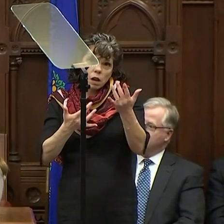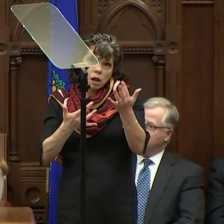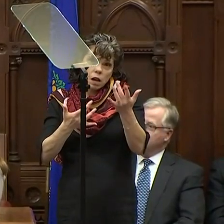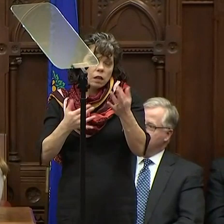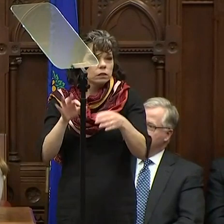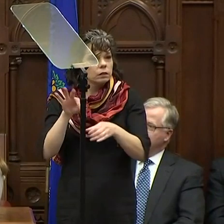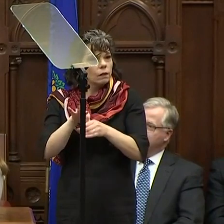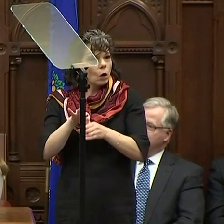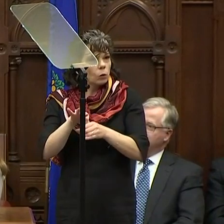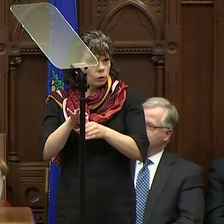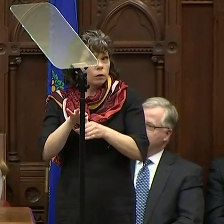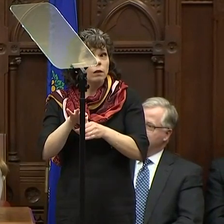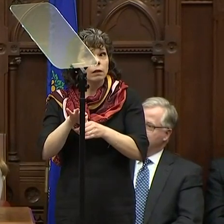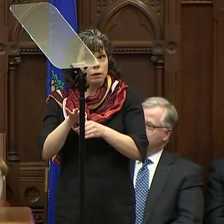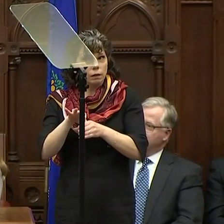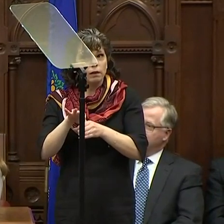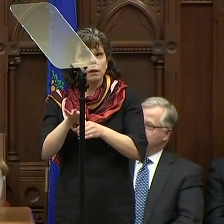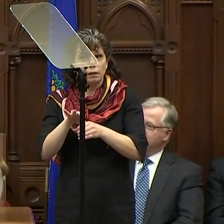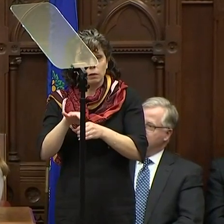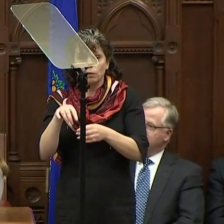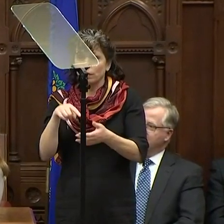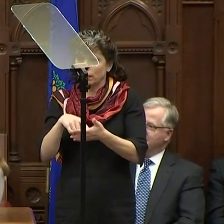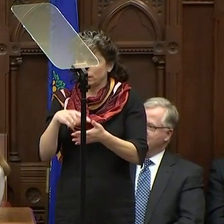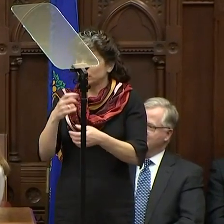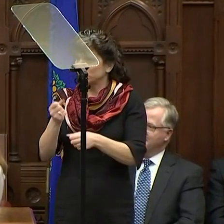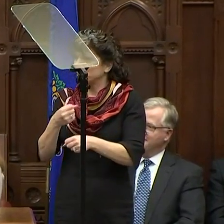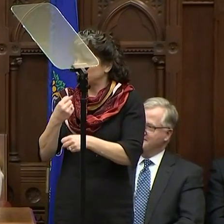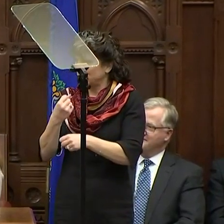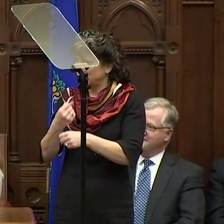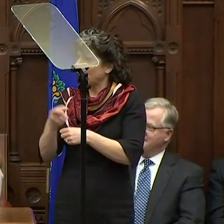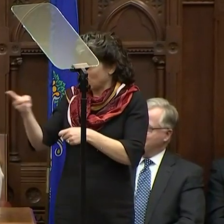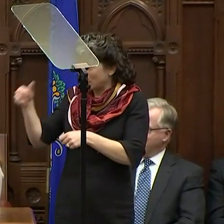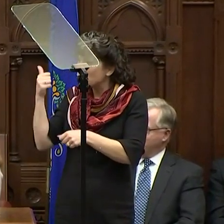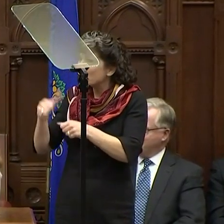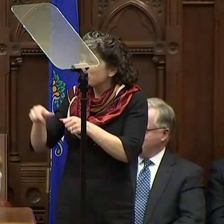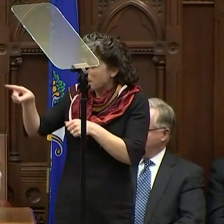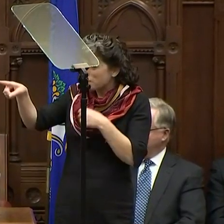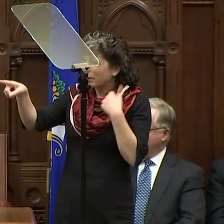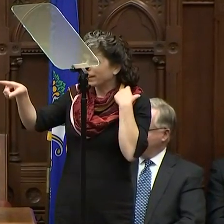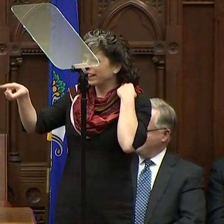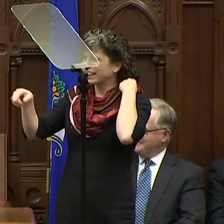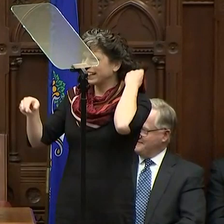their ballot? Well, this year, Secretary, yeah, you remember.